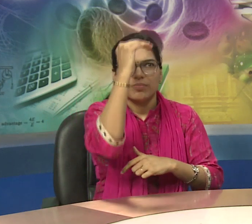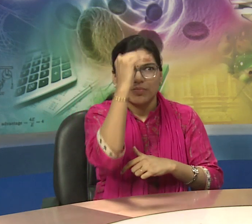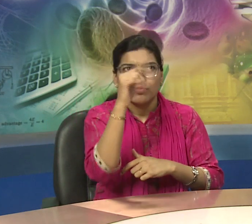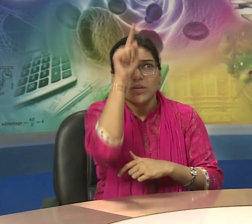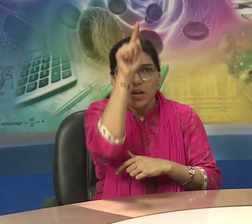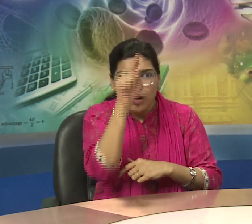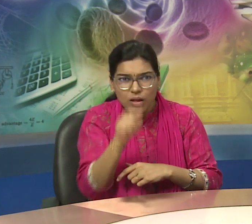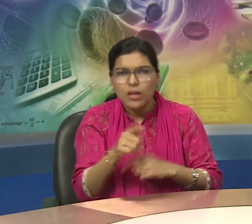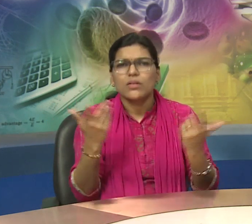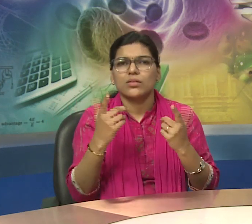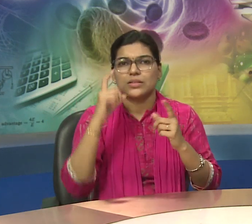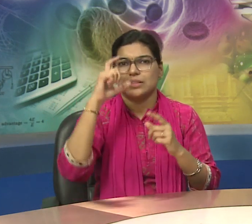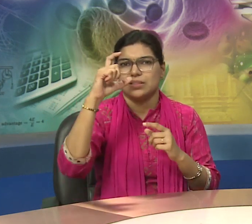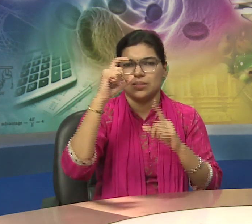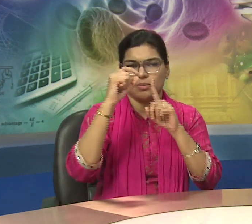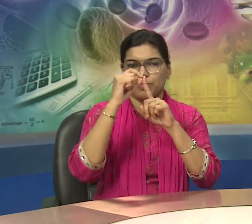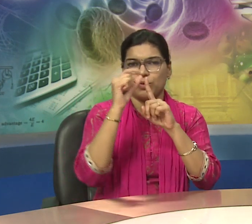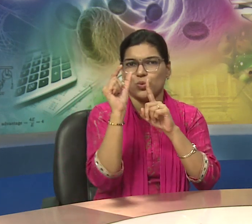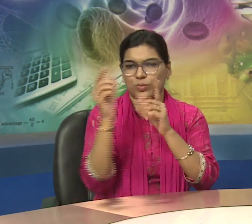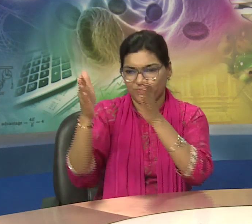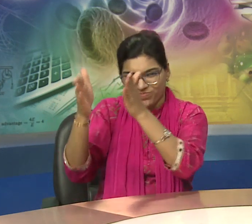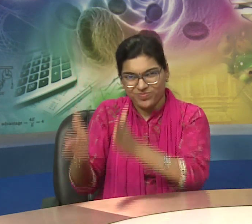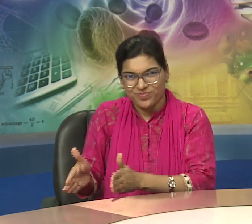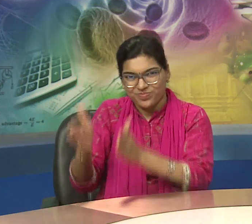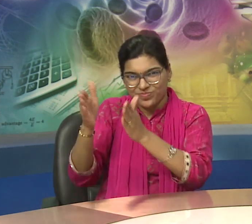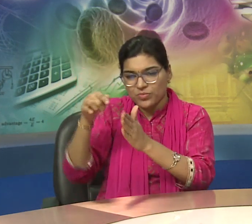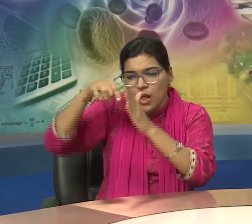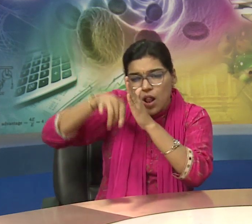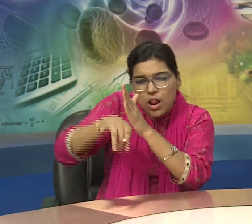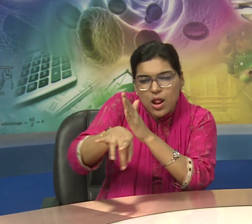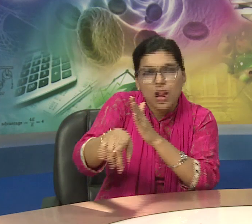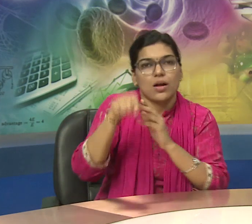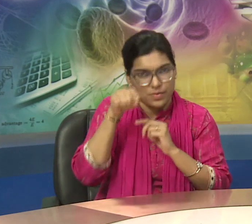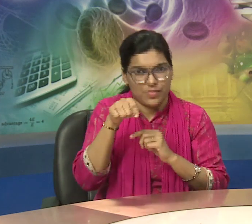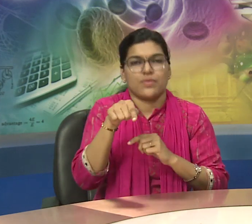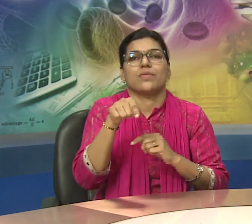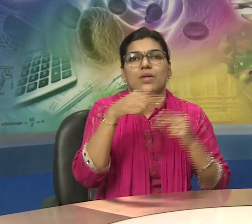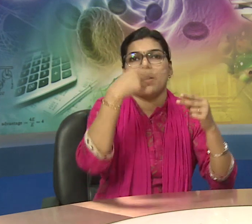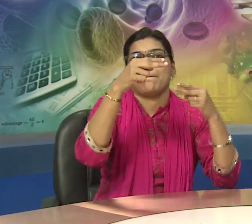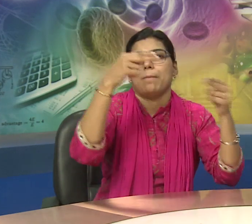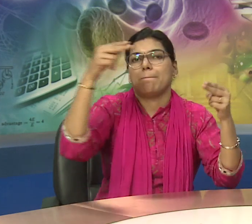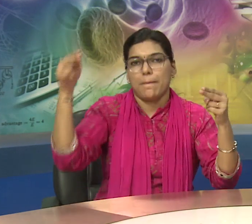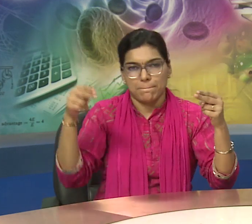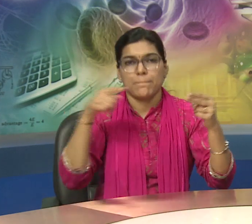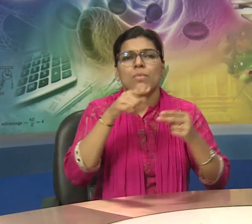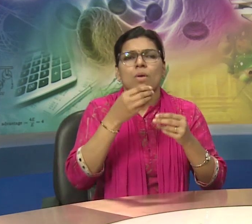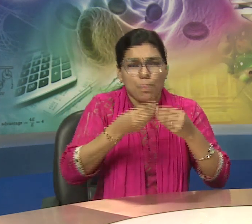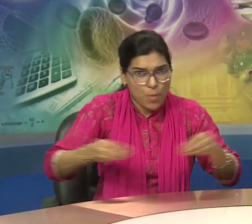has input and output parts, and in between there is a process. It also has some further